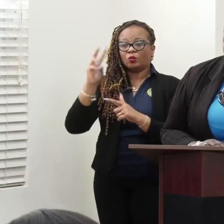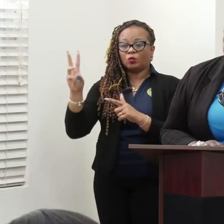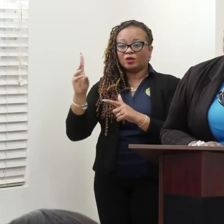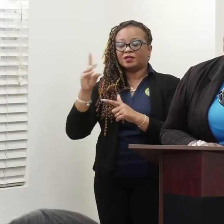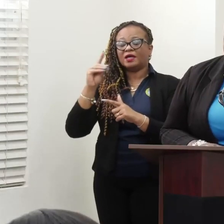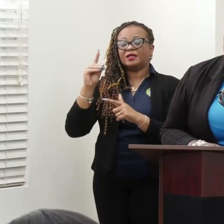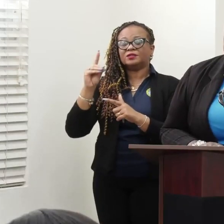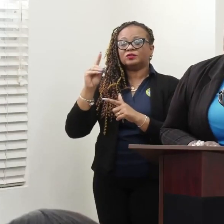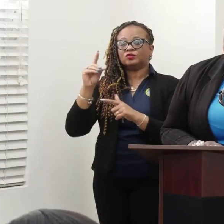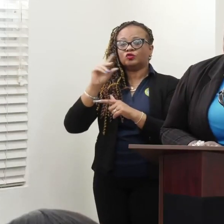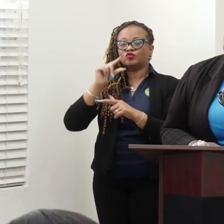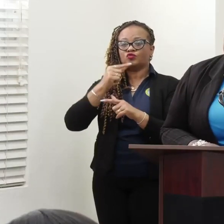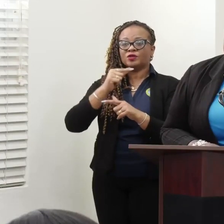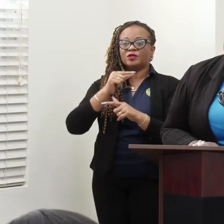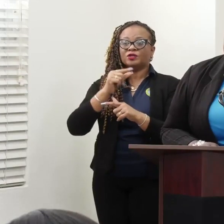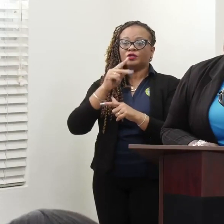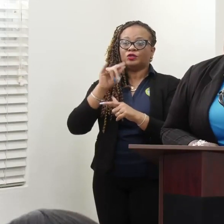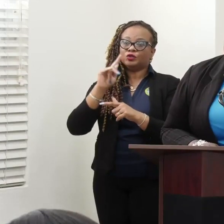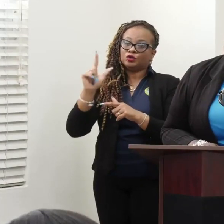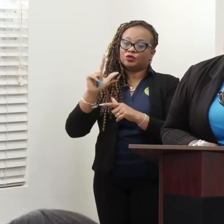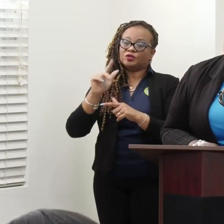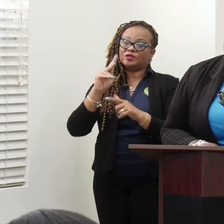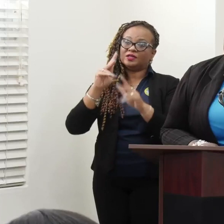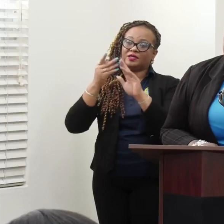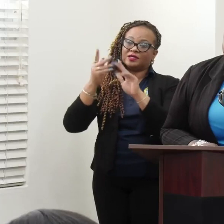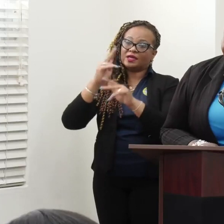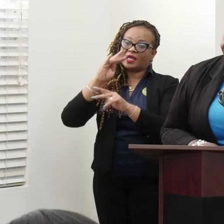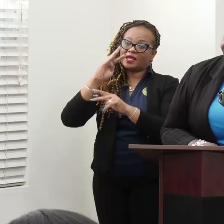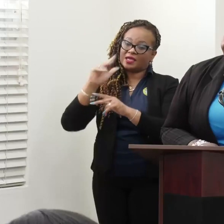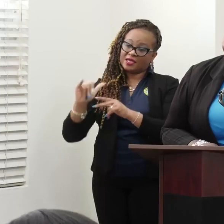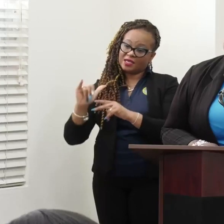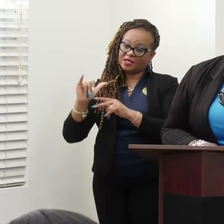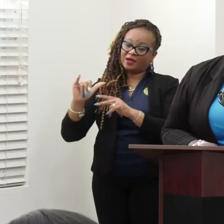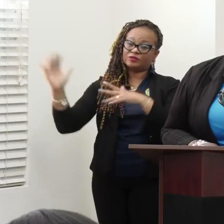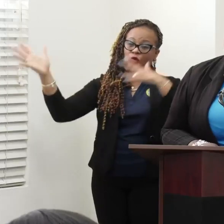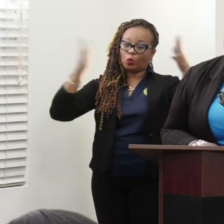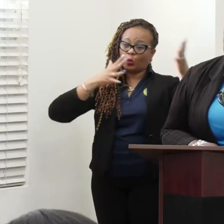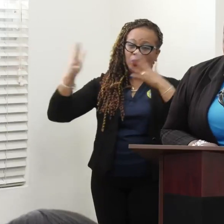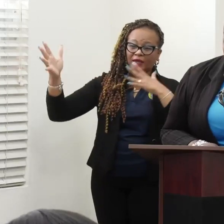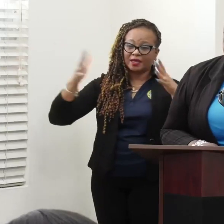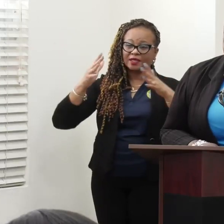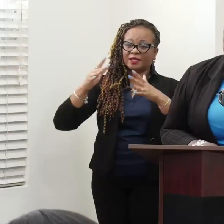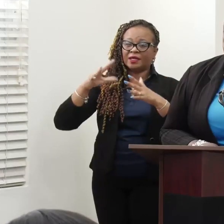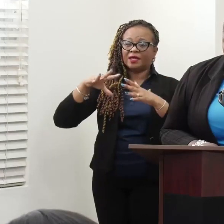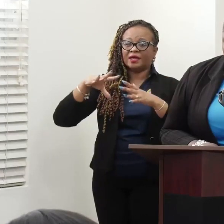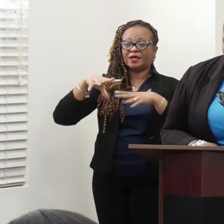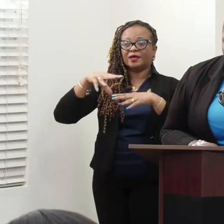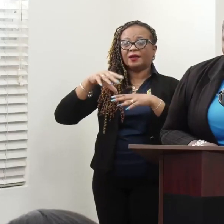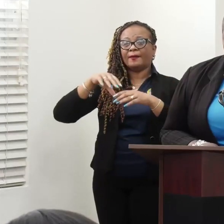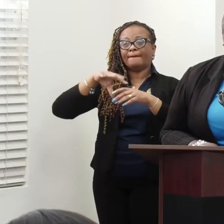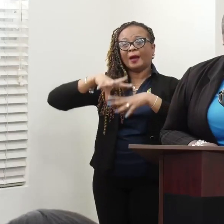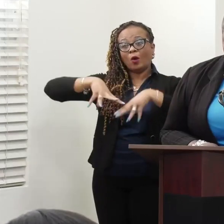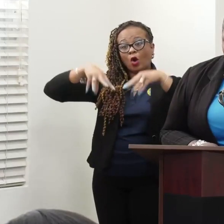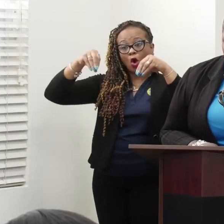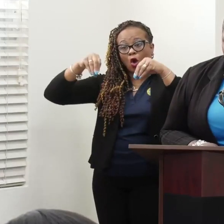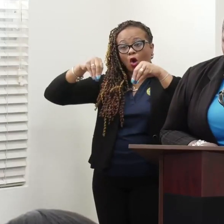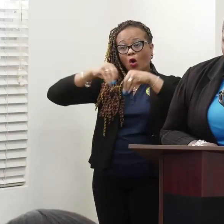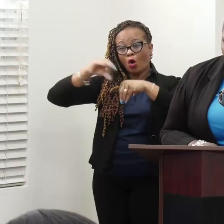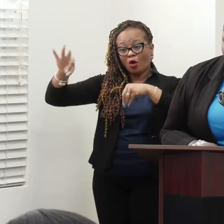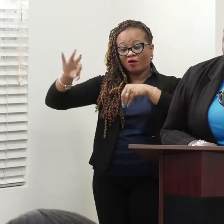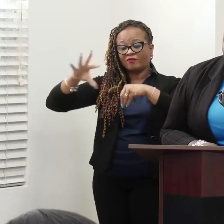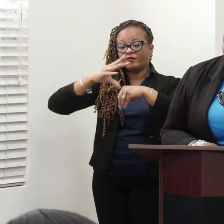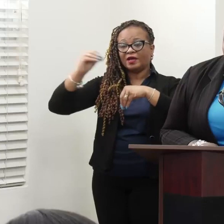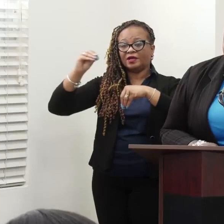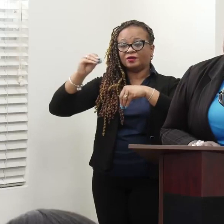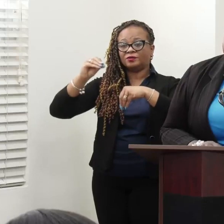Grand Toe Key. Reports from Grand Key indicate increasing winds and power outage. West Grand Bahama Administrator